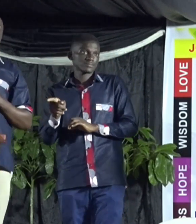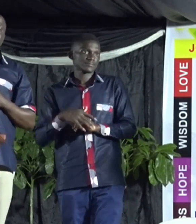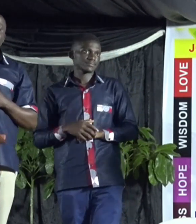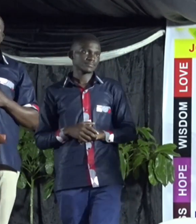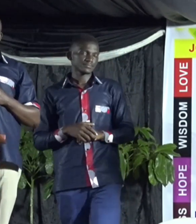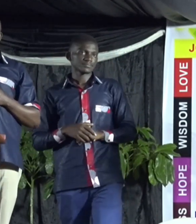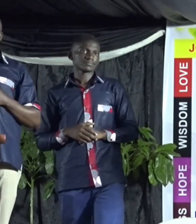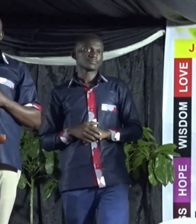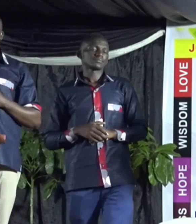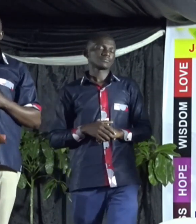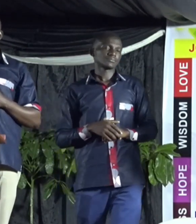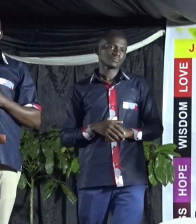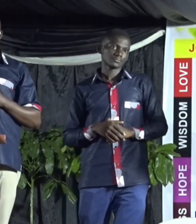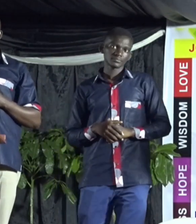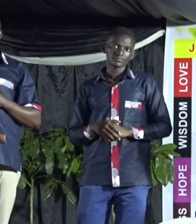to bear these fruits.